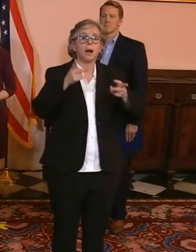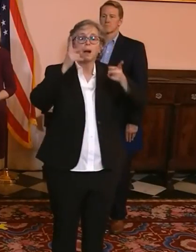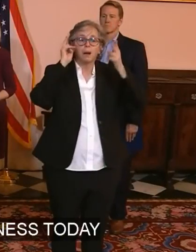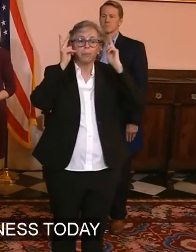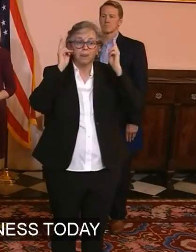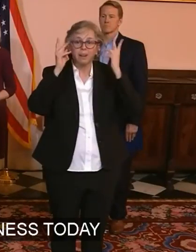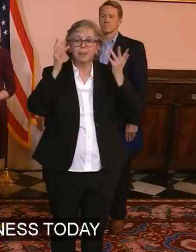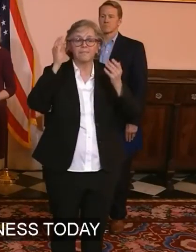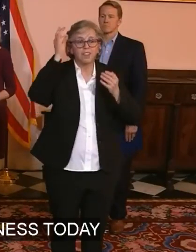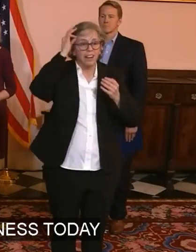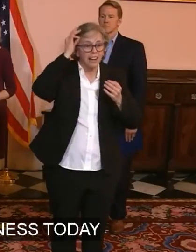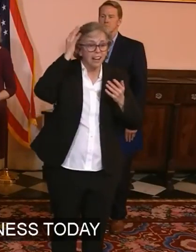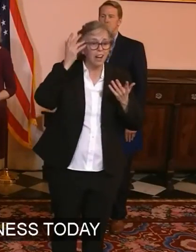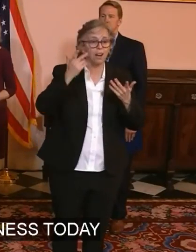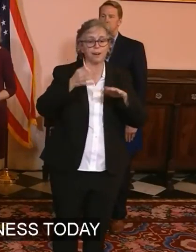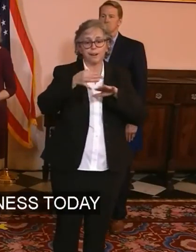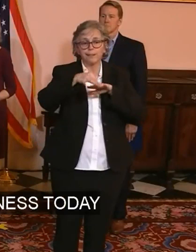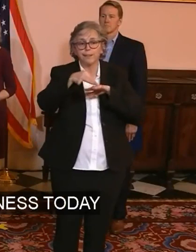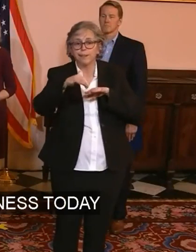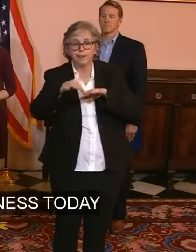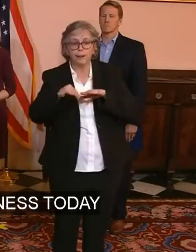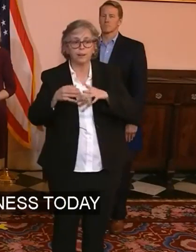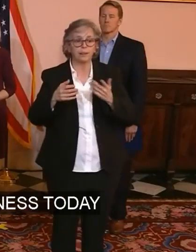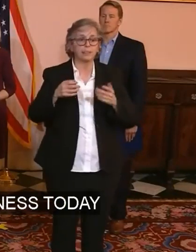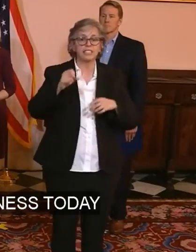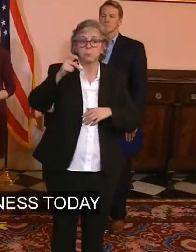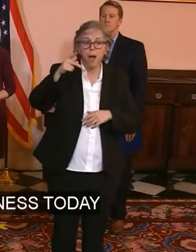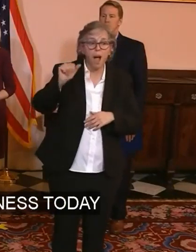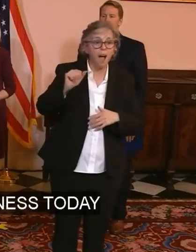nail salons, spas be closed.